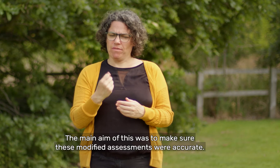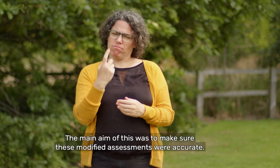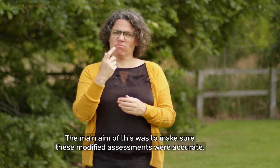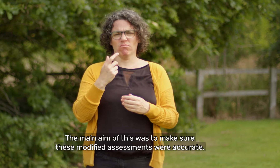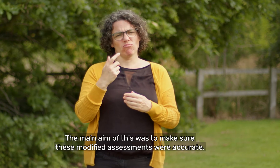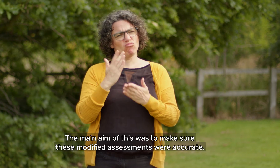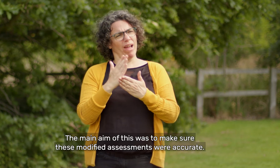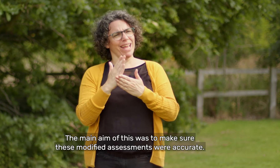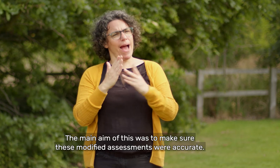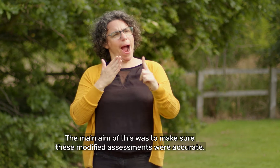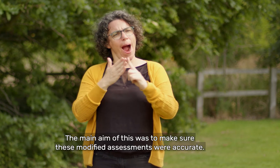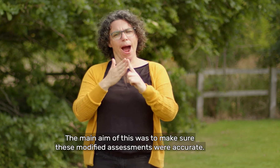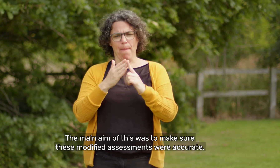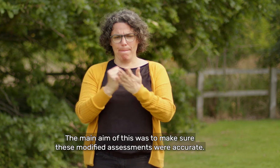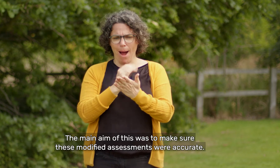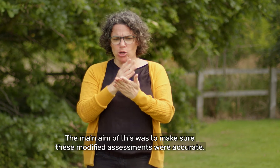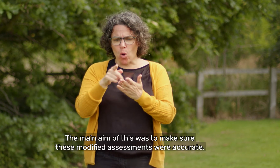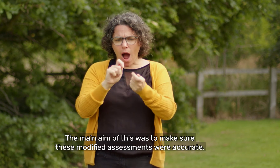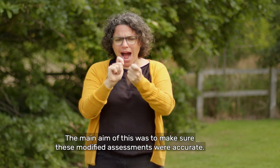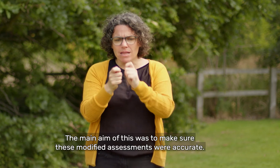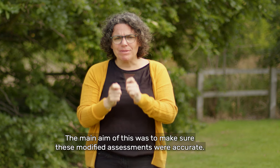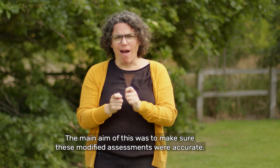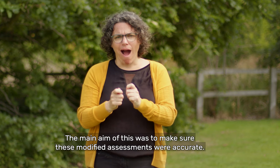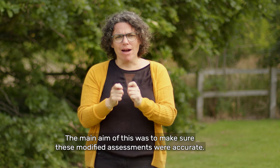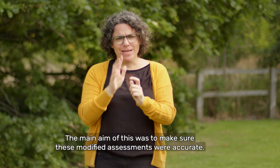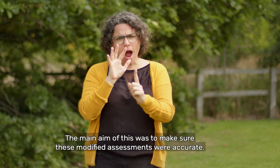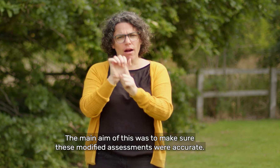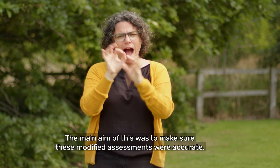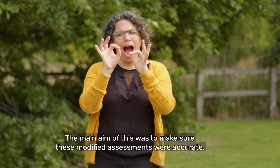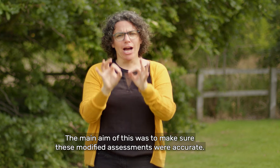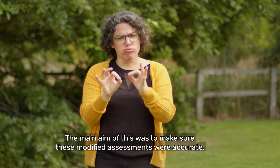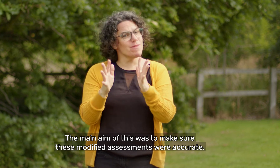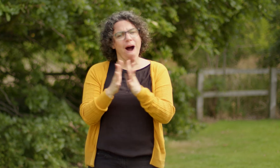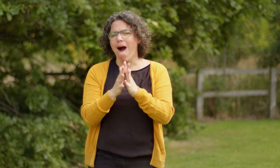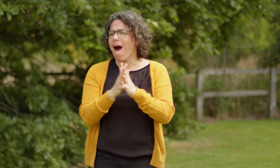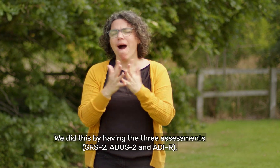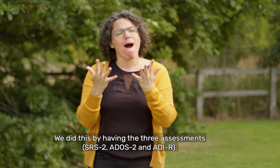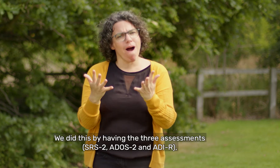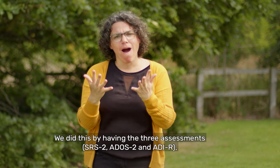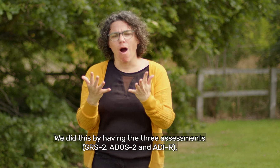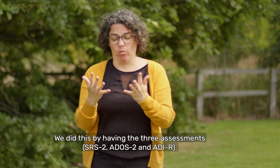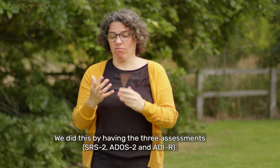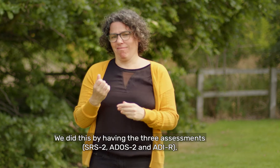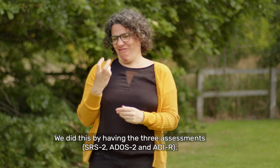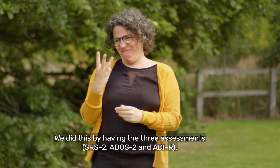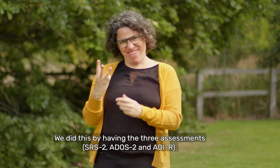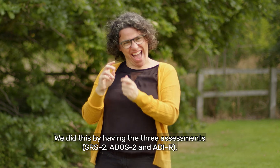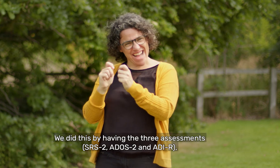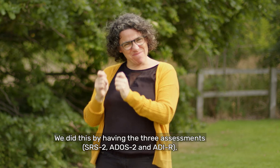The main aim of this was to make sure these modified assessments were accurate. We did this by having the 3 assessments,